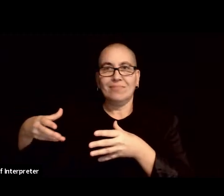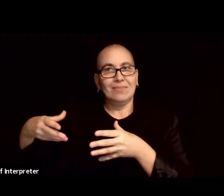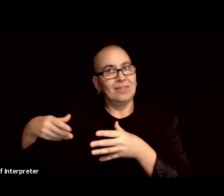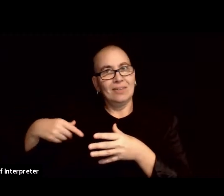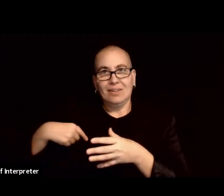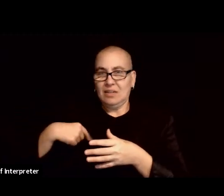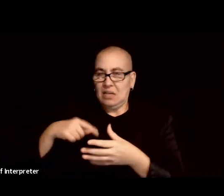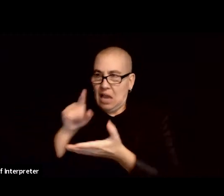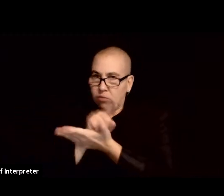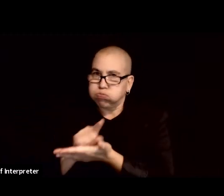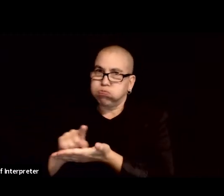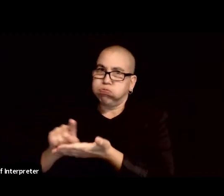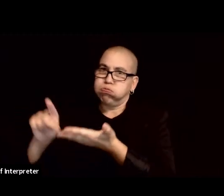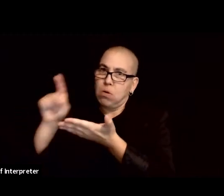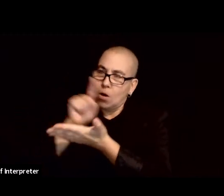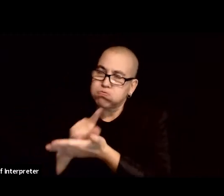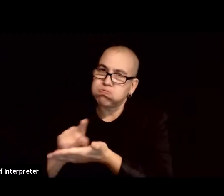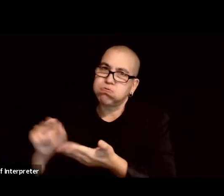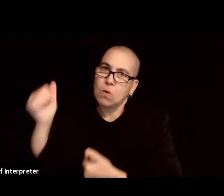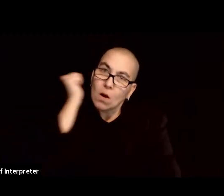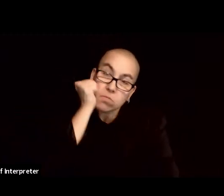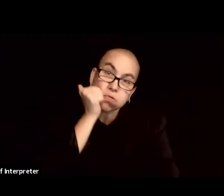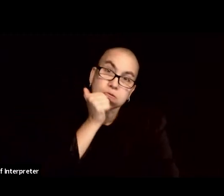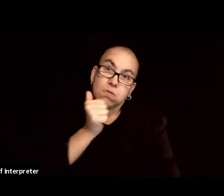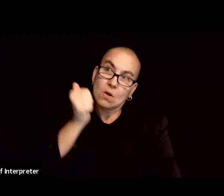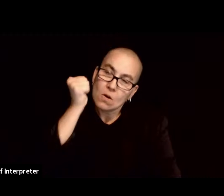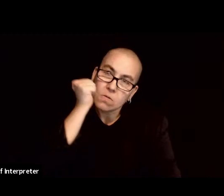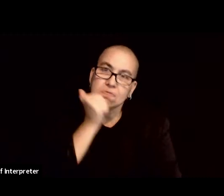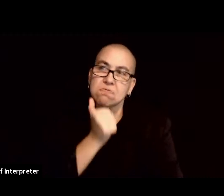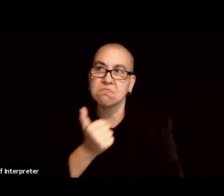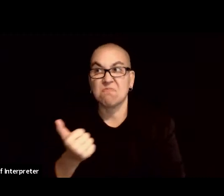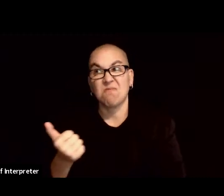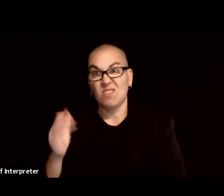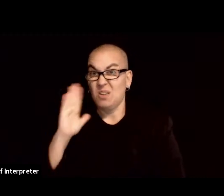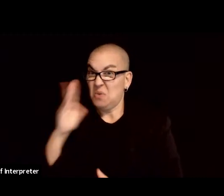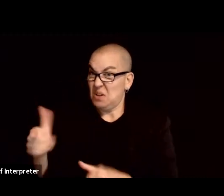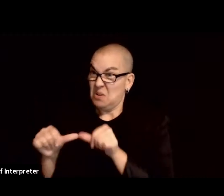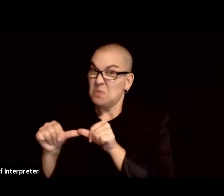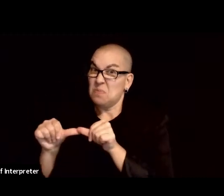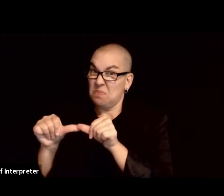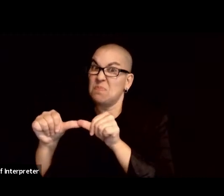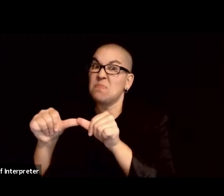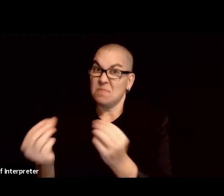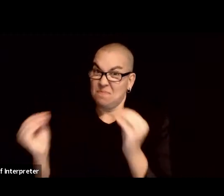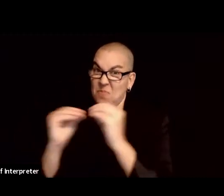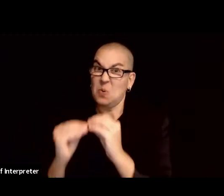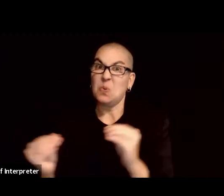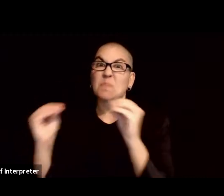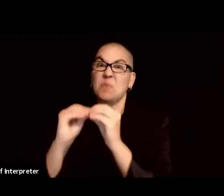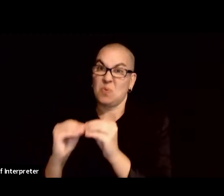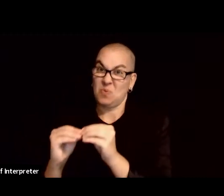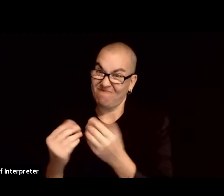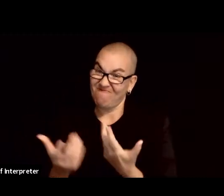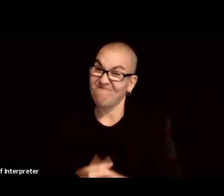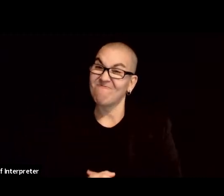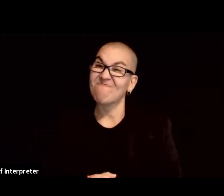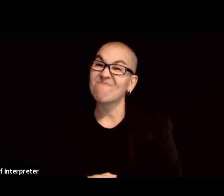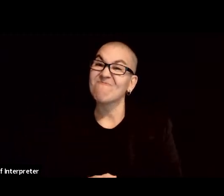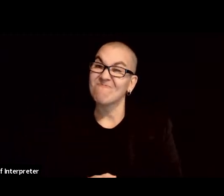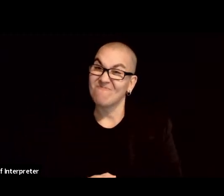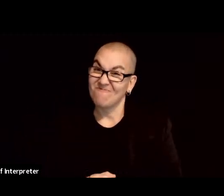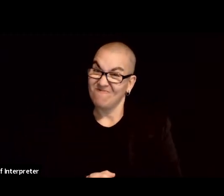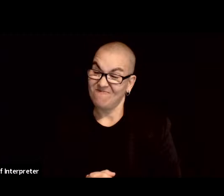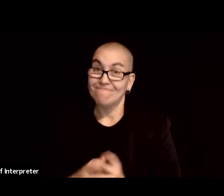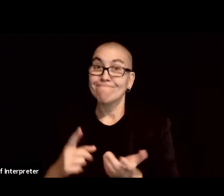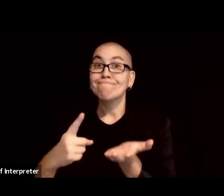will continue to do that. We oftentimes will send out an call alert to all the staff who are working on many different